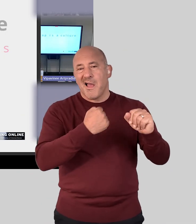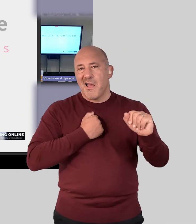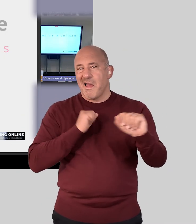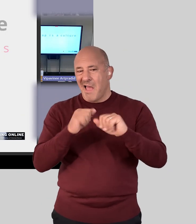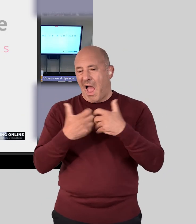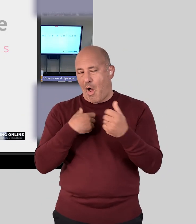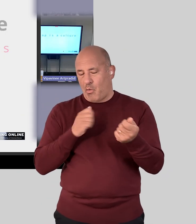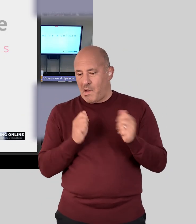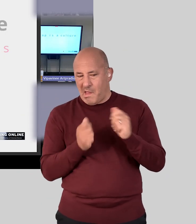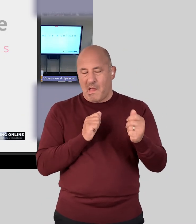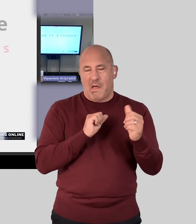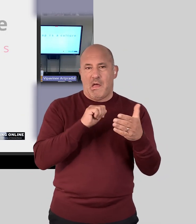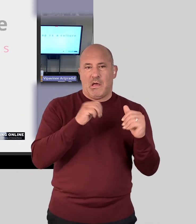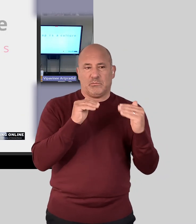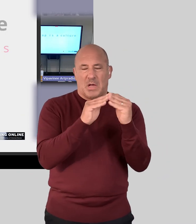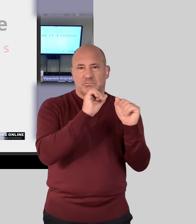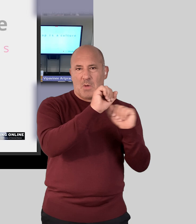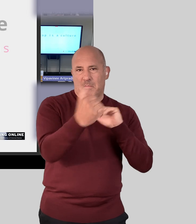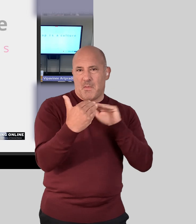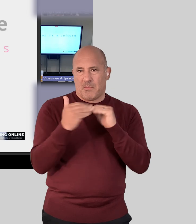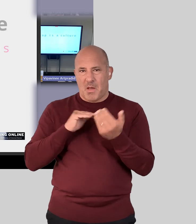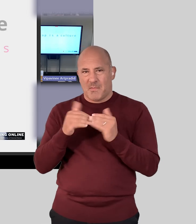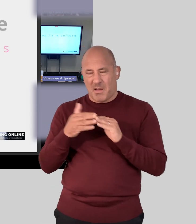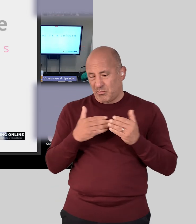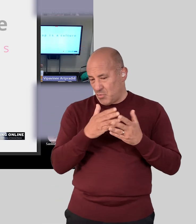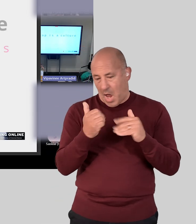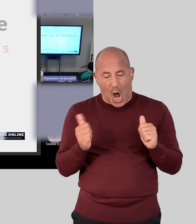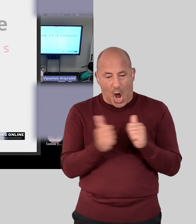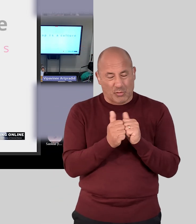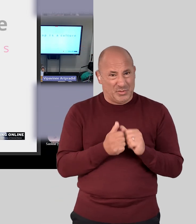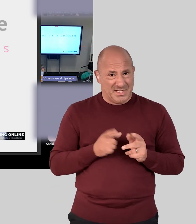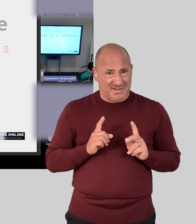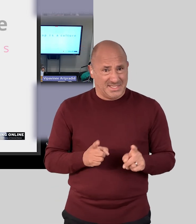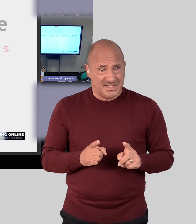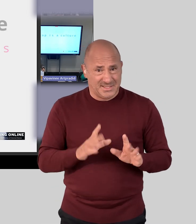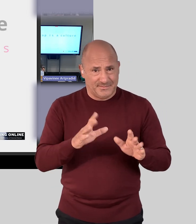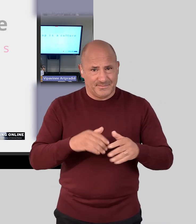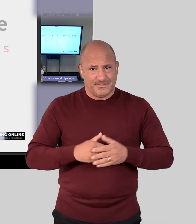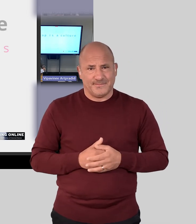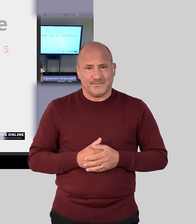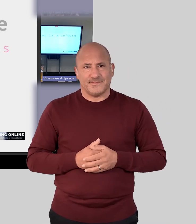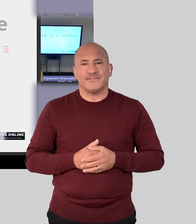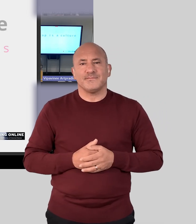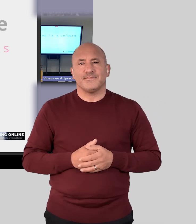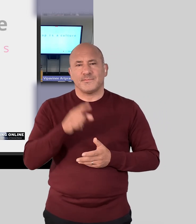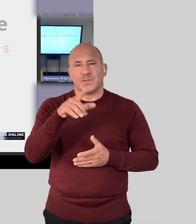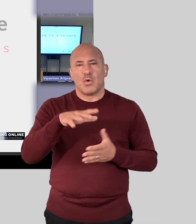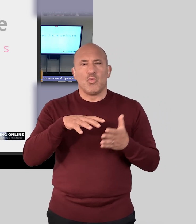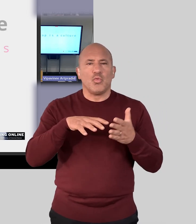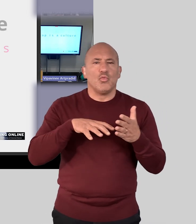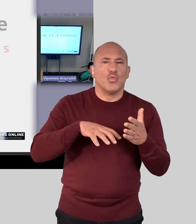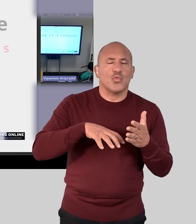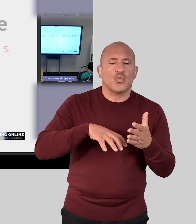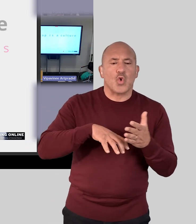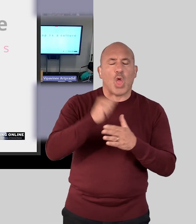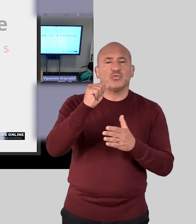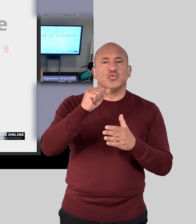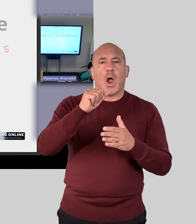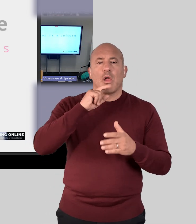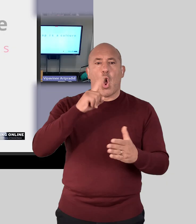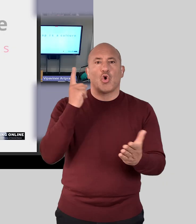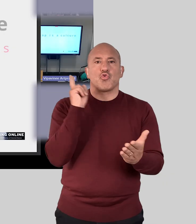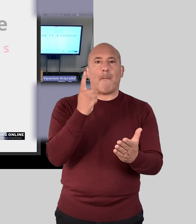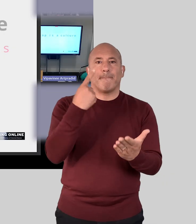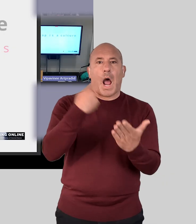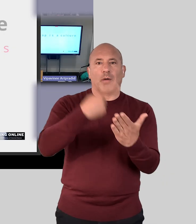and codification. And these are shared and agreed upon. So cultural commandments, or as rapper